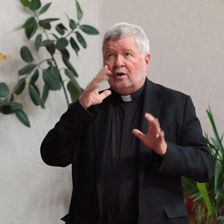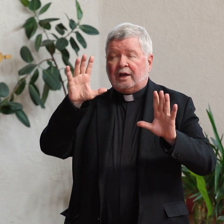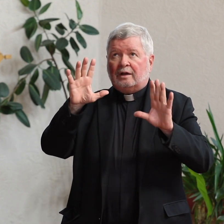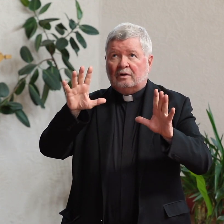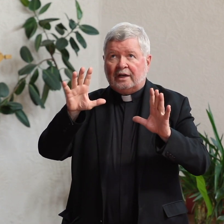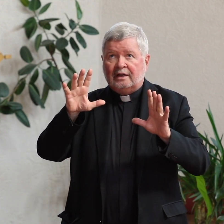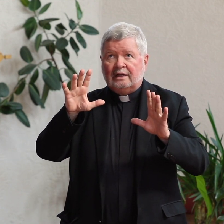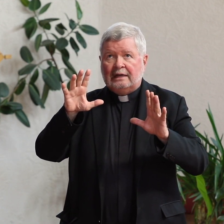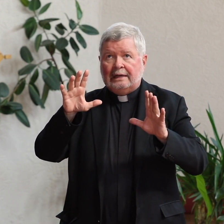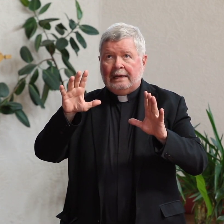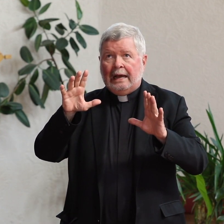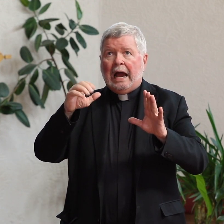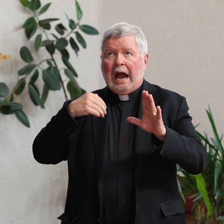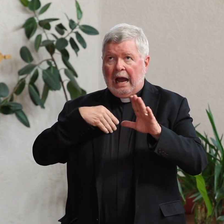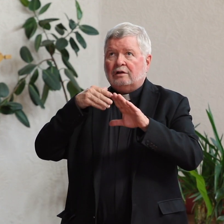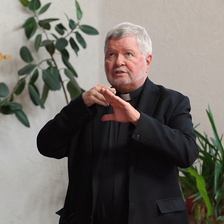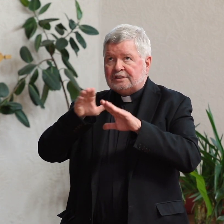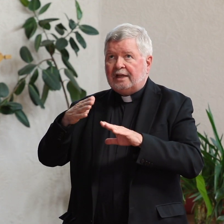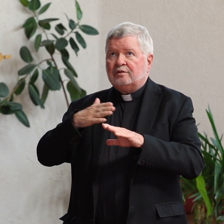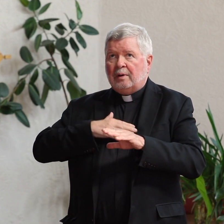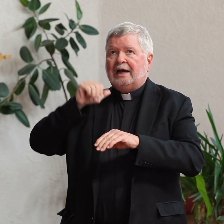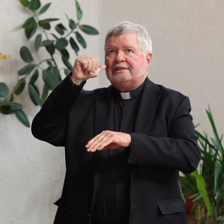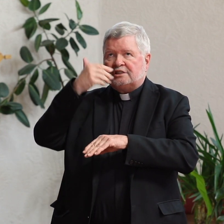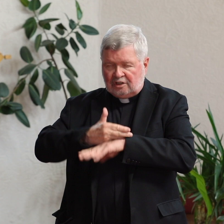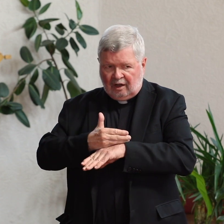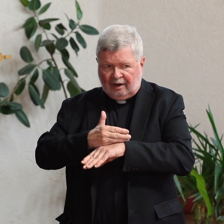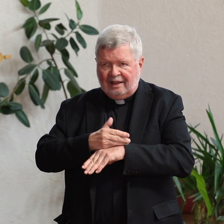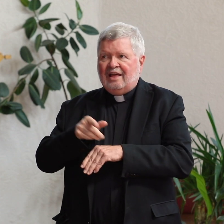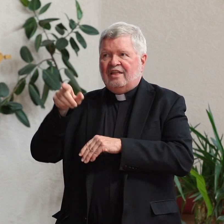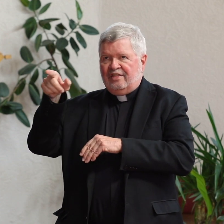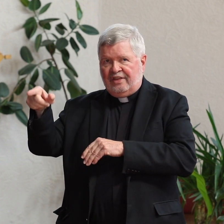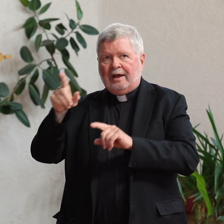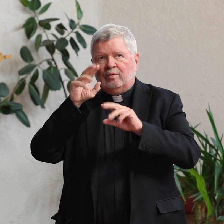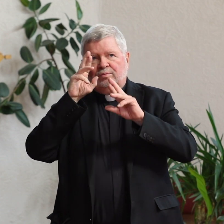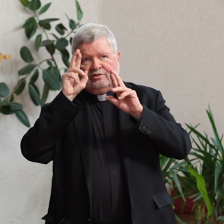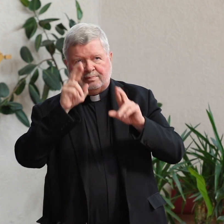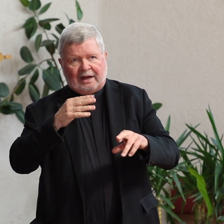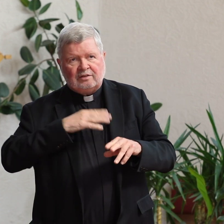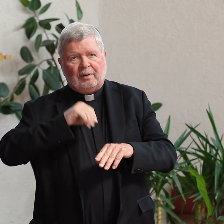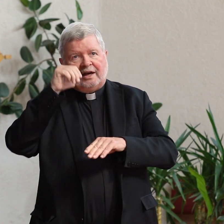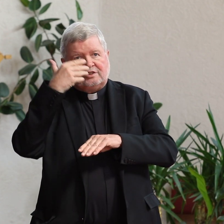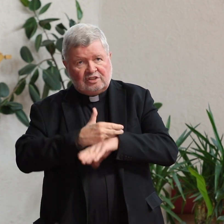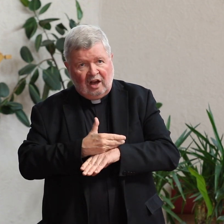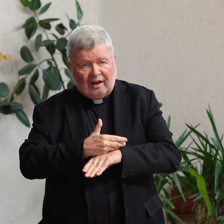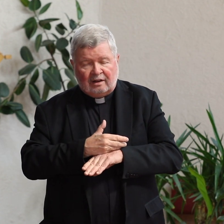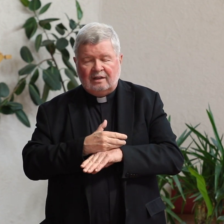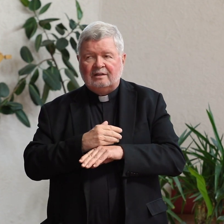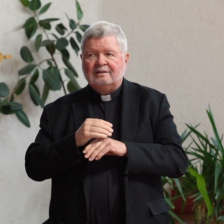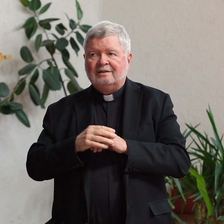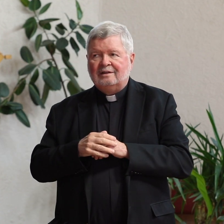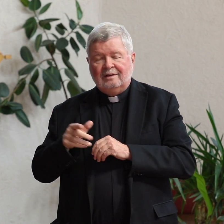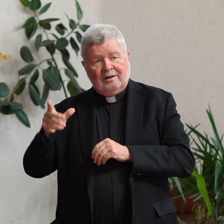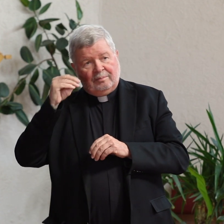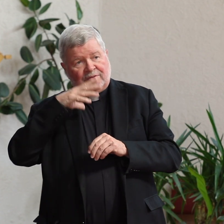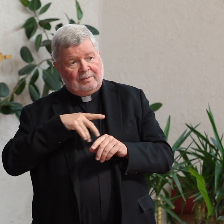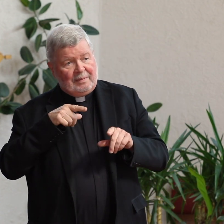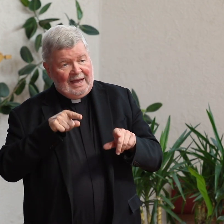okay, I'll send my son. They will respect my son. But the